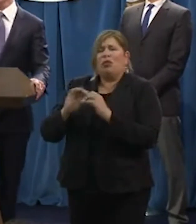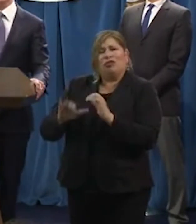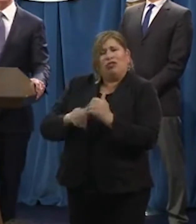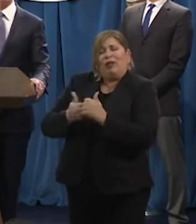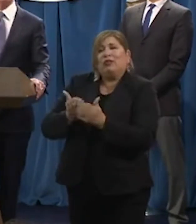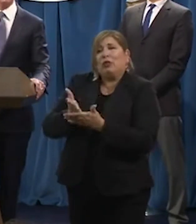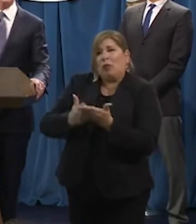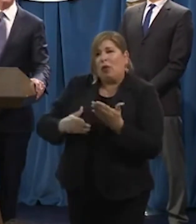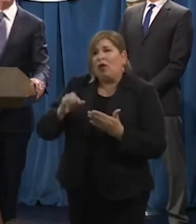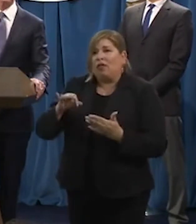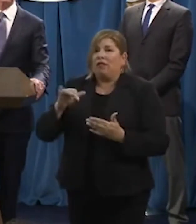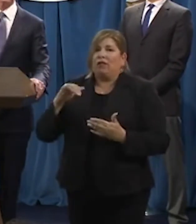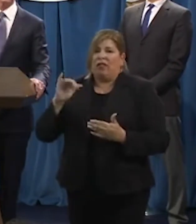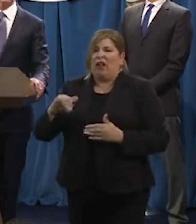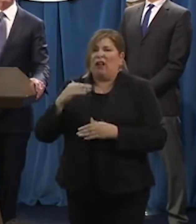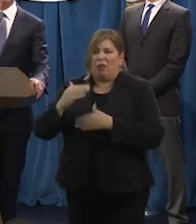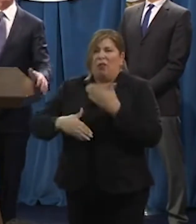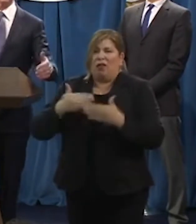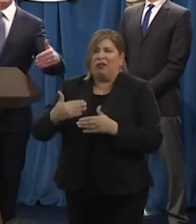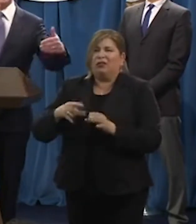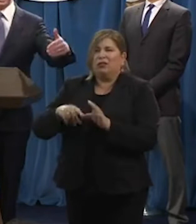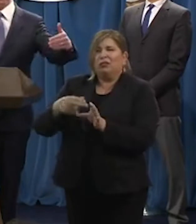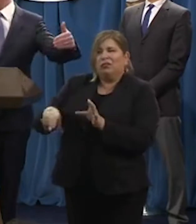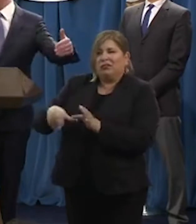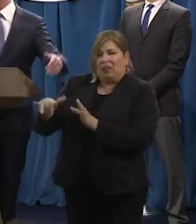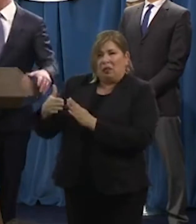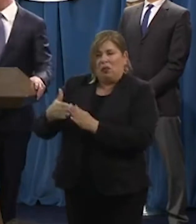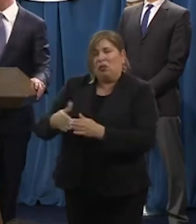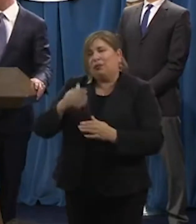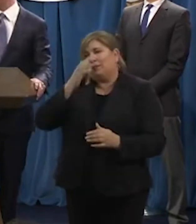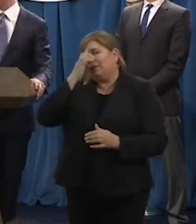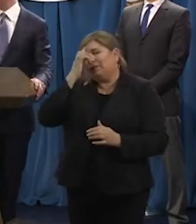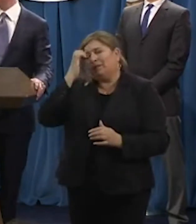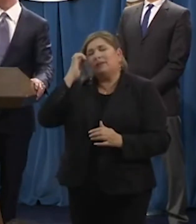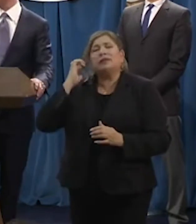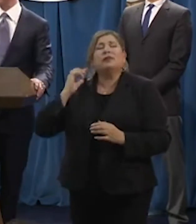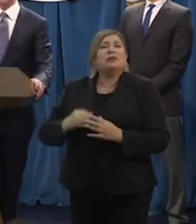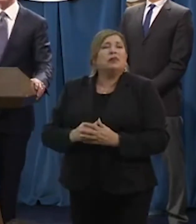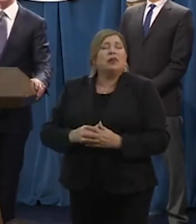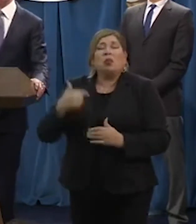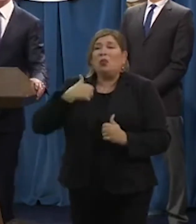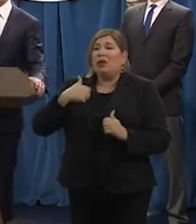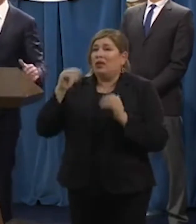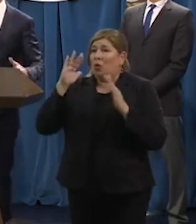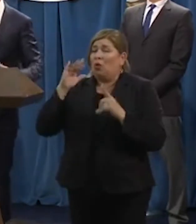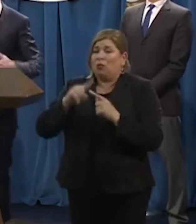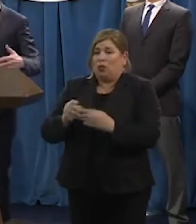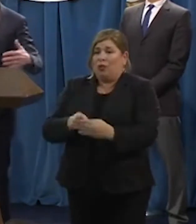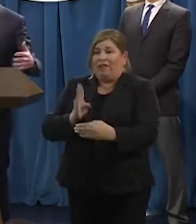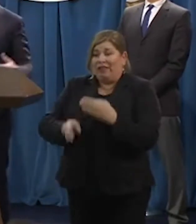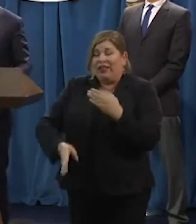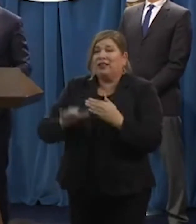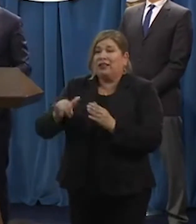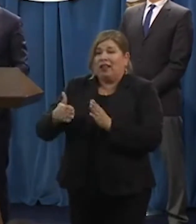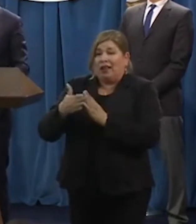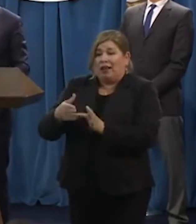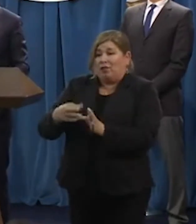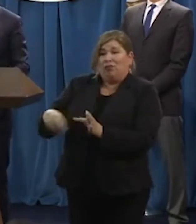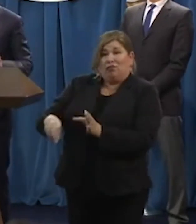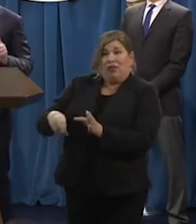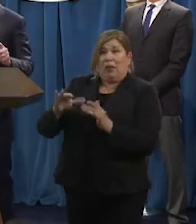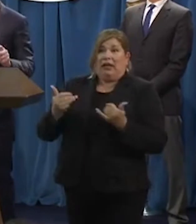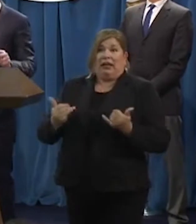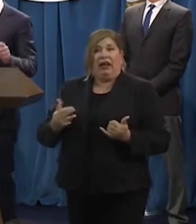of this process. This was the day we had hoped to conclude that process, and broad strokes we